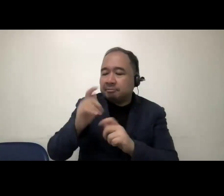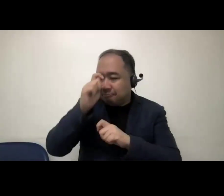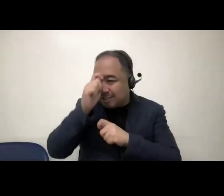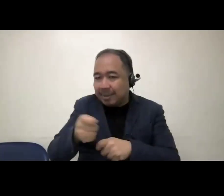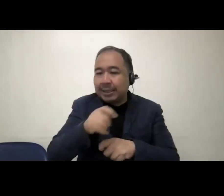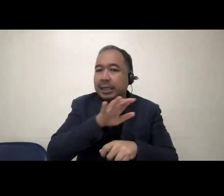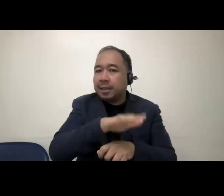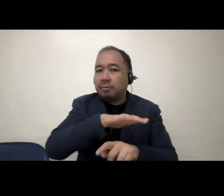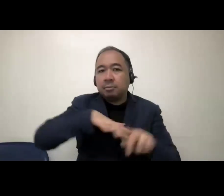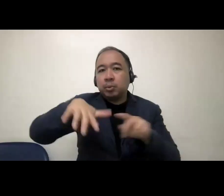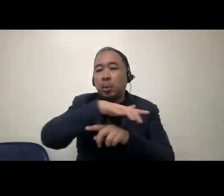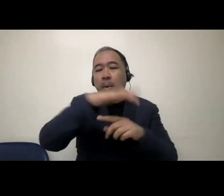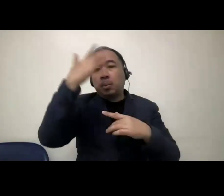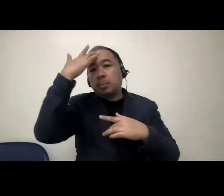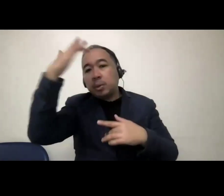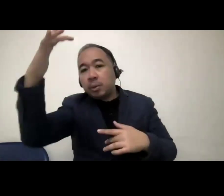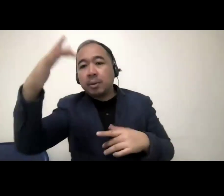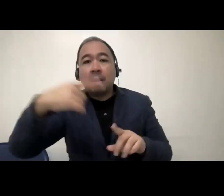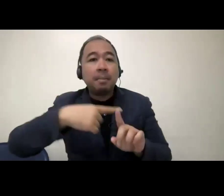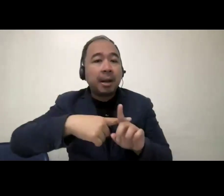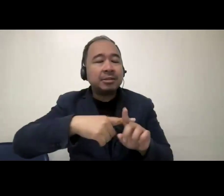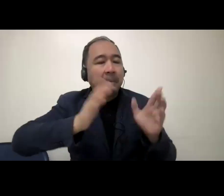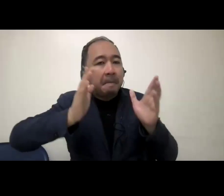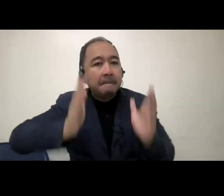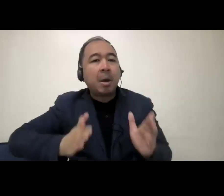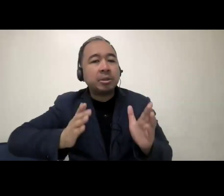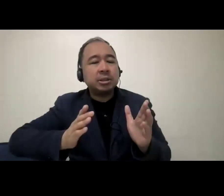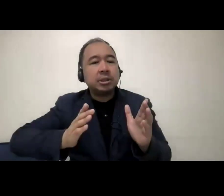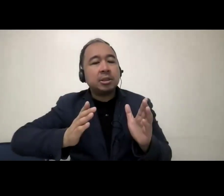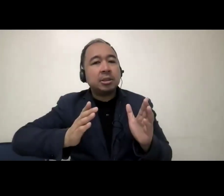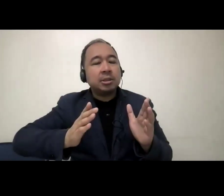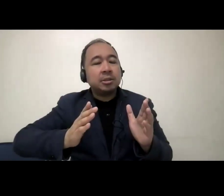land without free, prior, informed consent